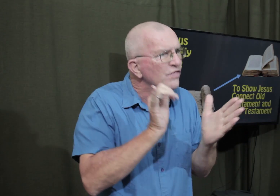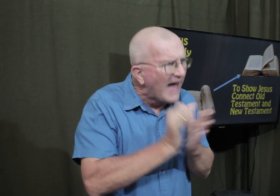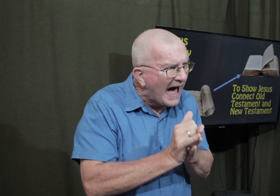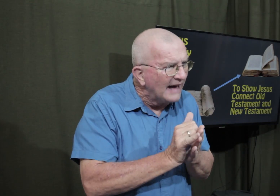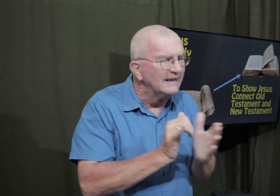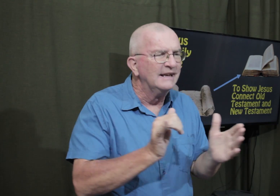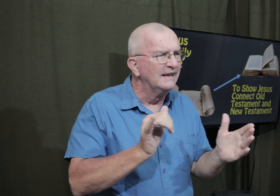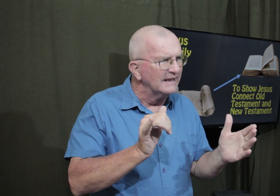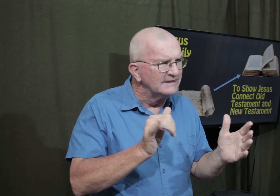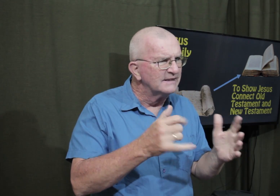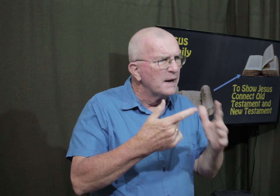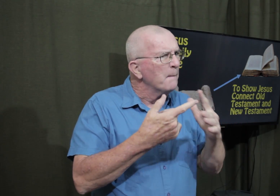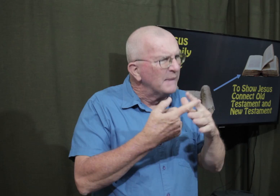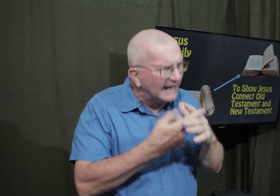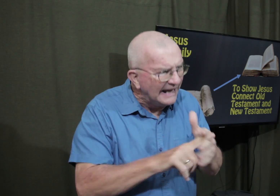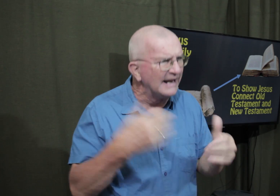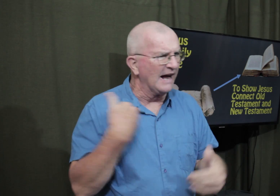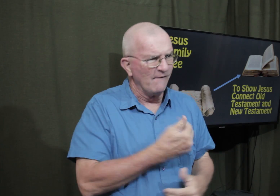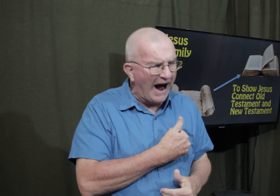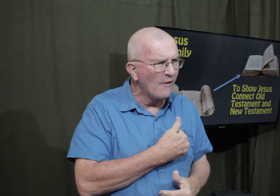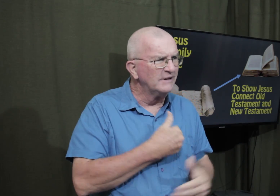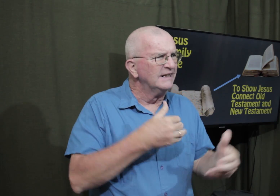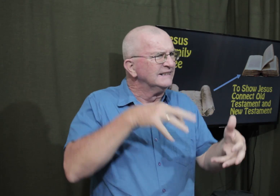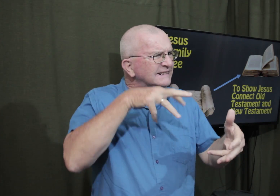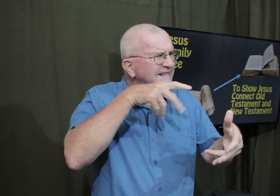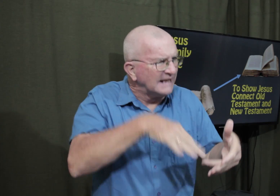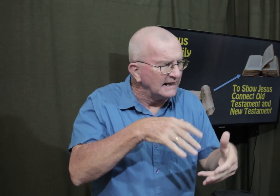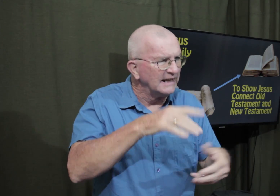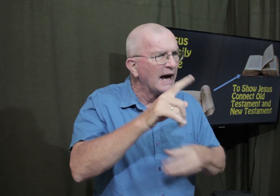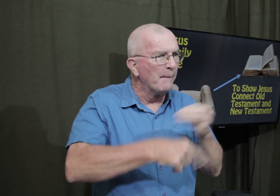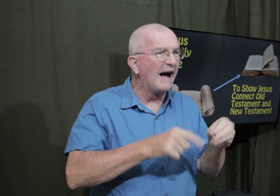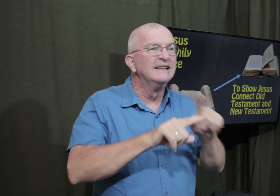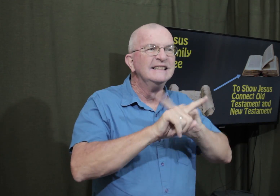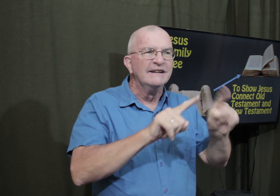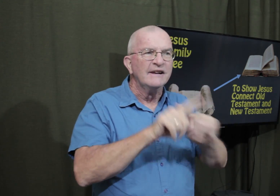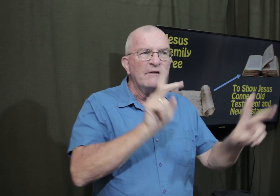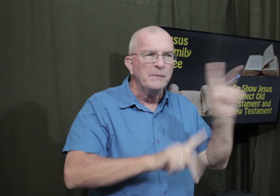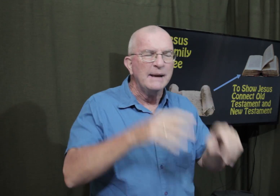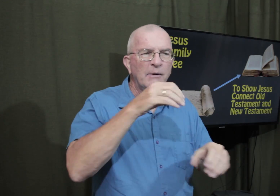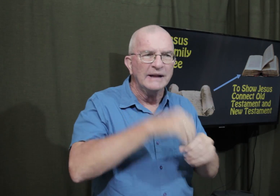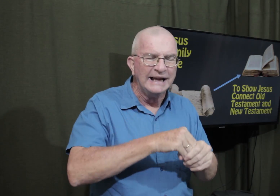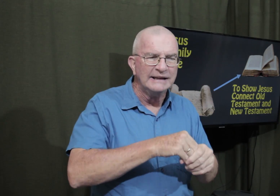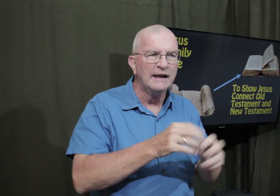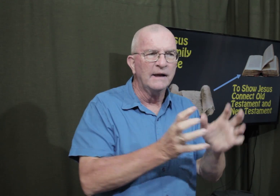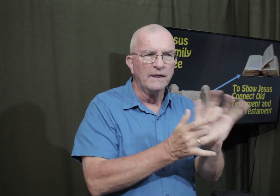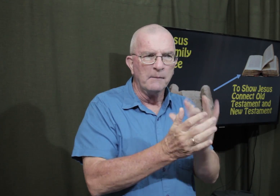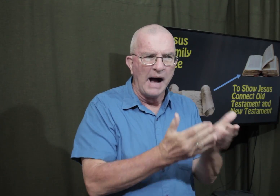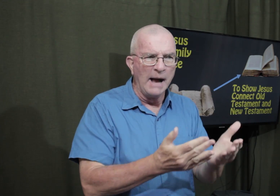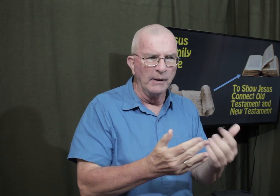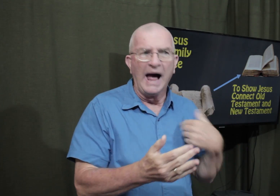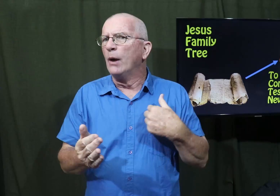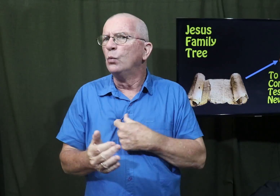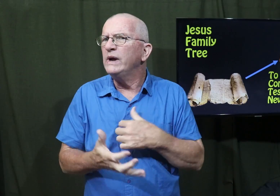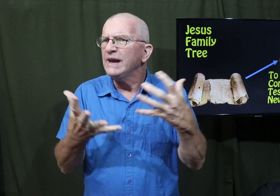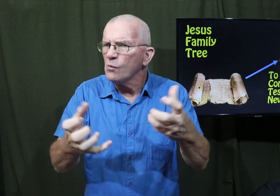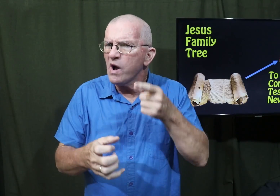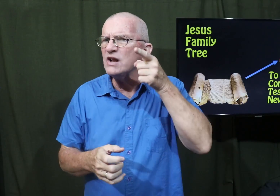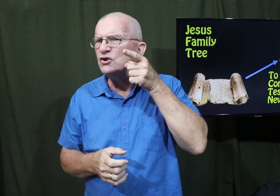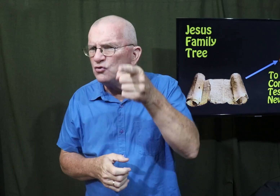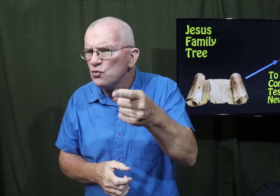alright so that's the beginning of our study about different people in